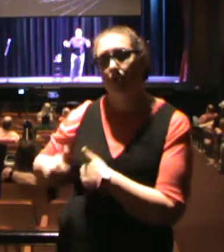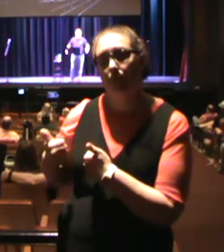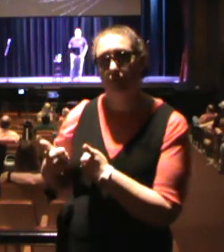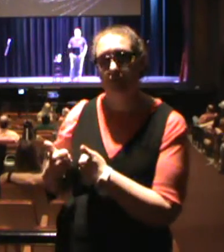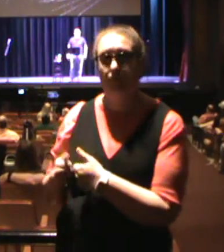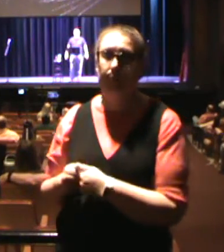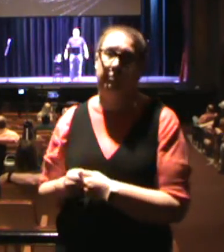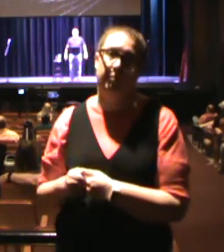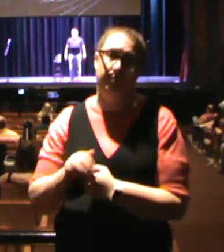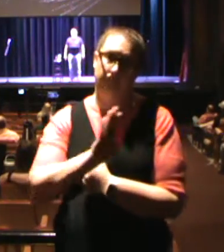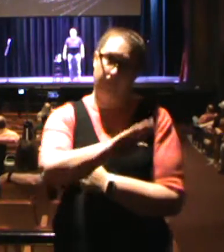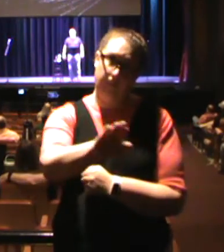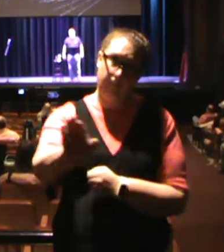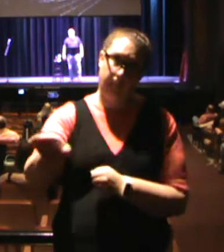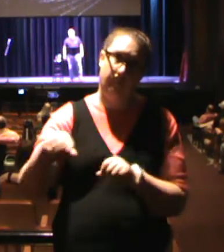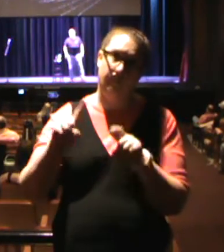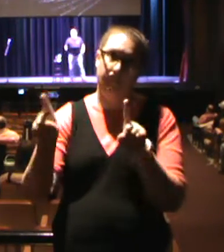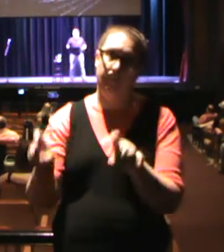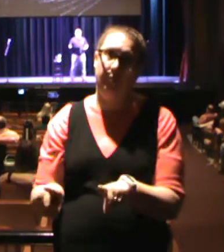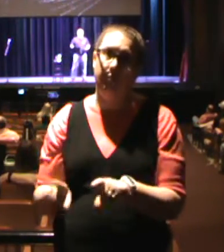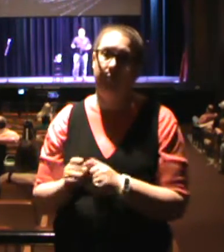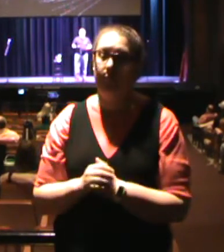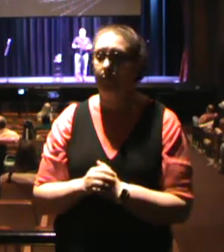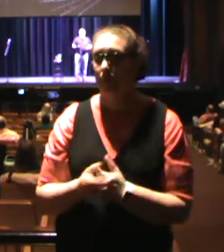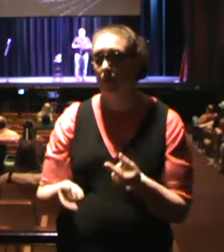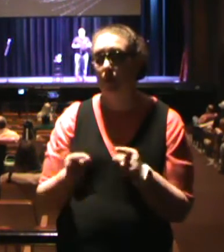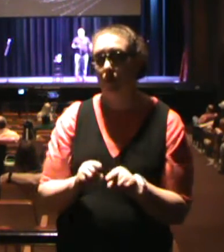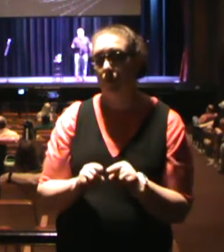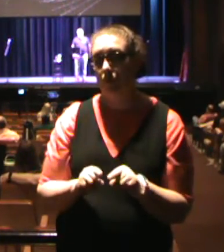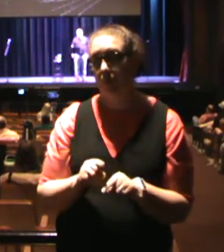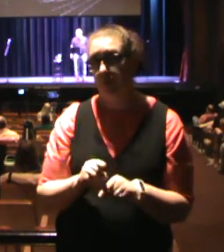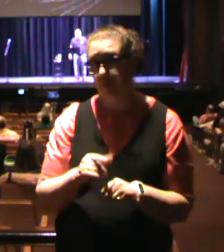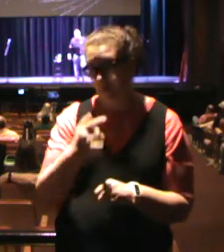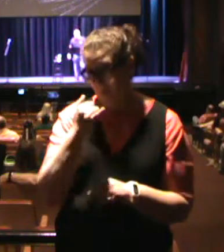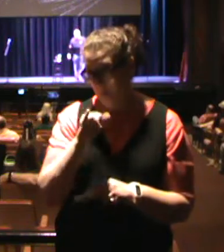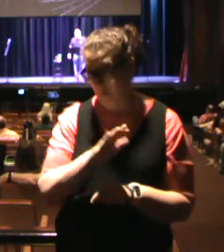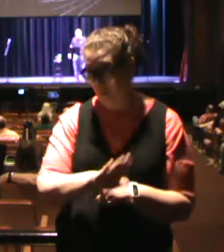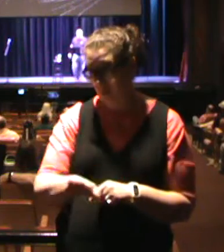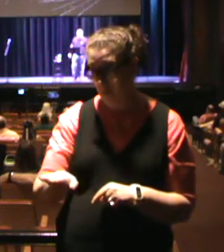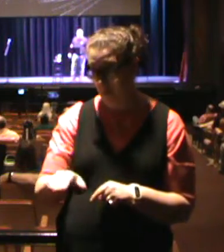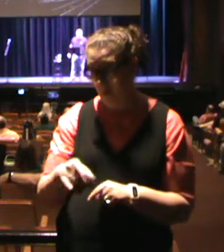Let me ask you this question. When you ask your kids to clean their rooms,